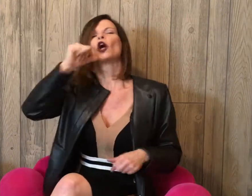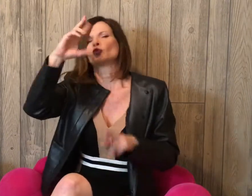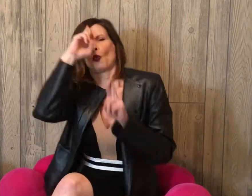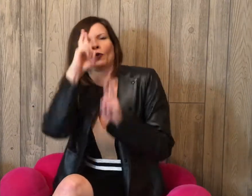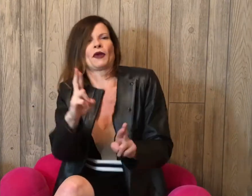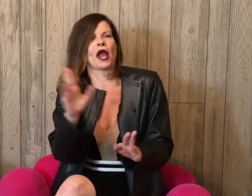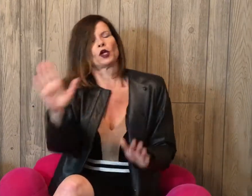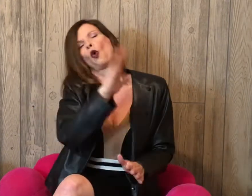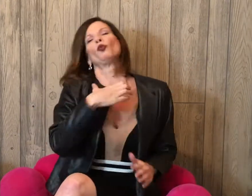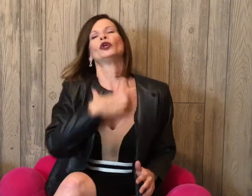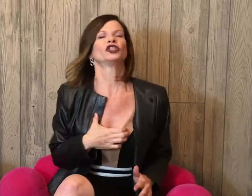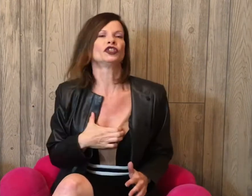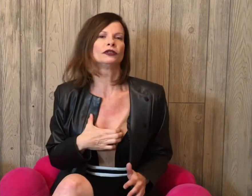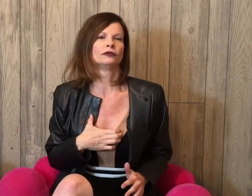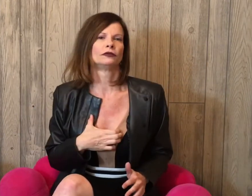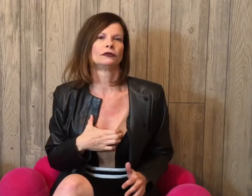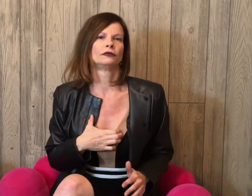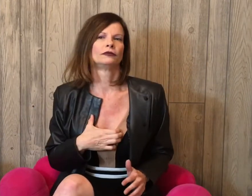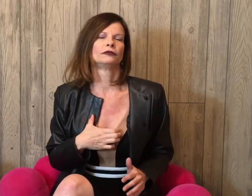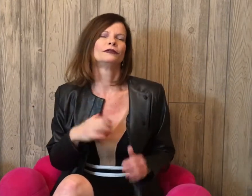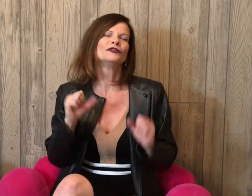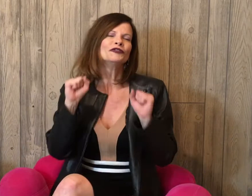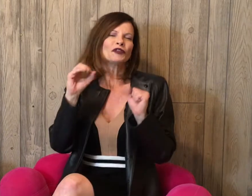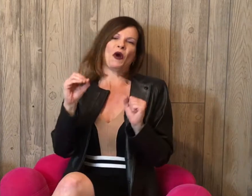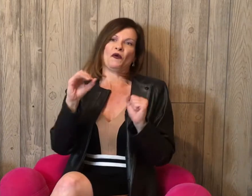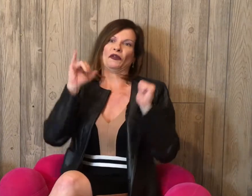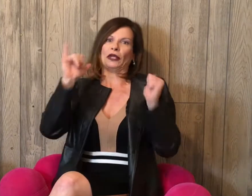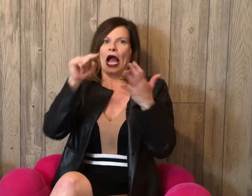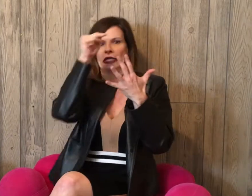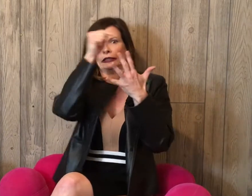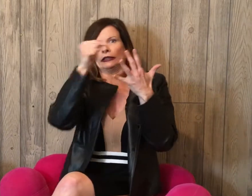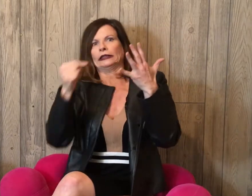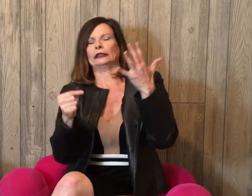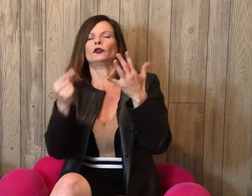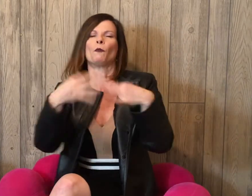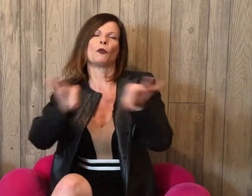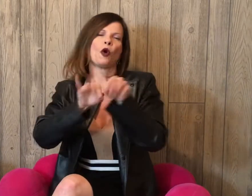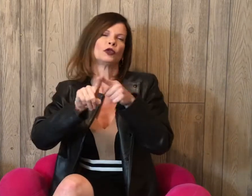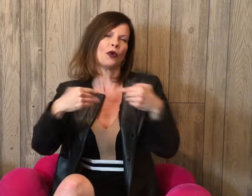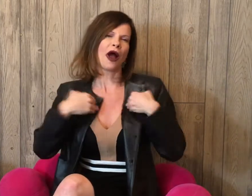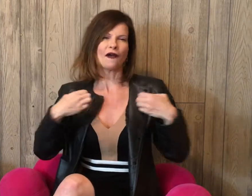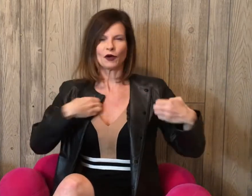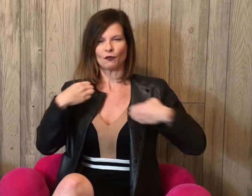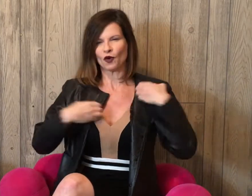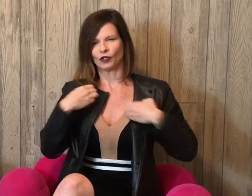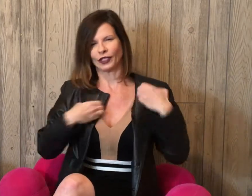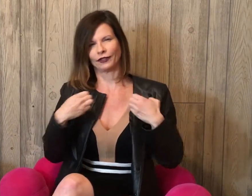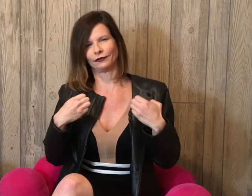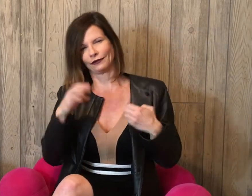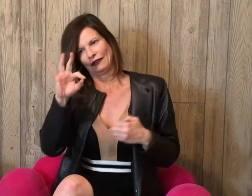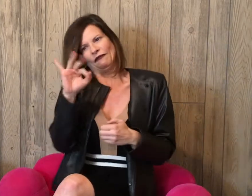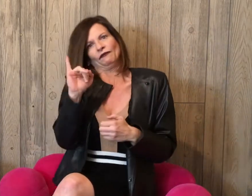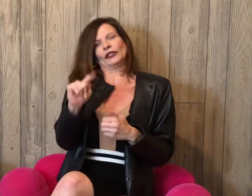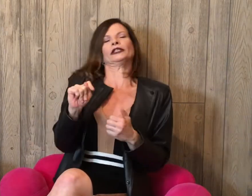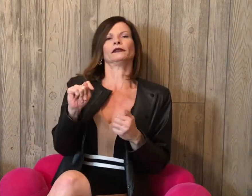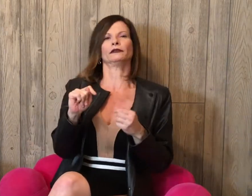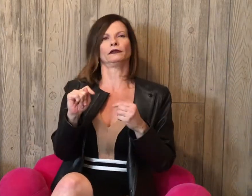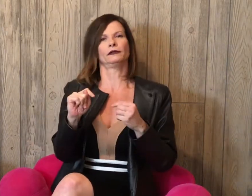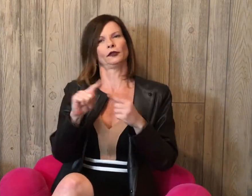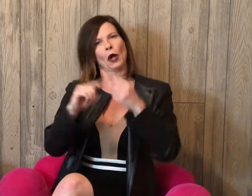Also, the ability to walk away when they don't respect your wishes. All that I've mentioned in this episode is important to have in order to